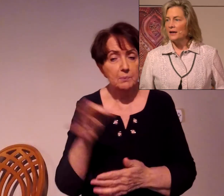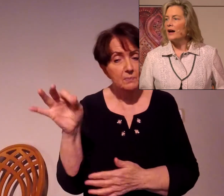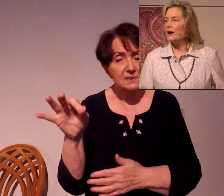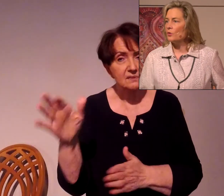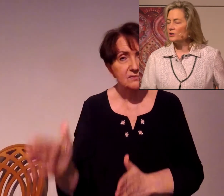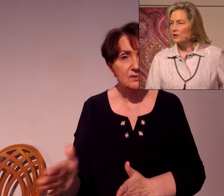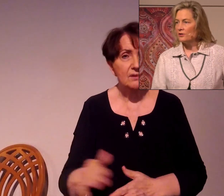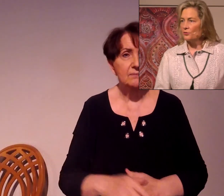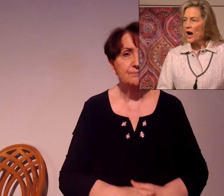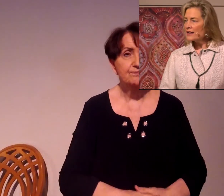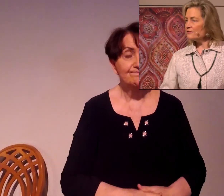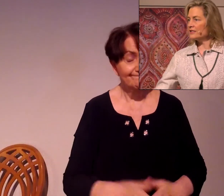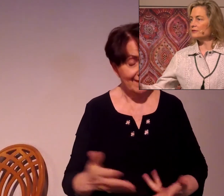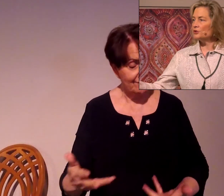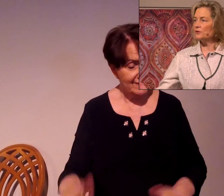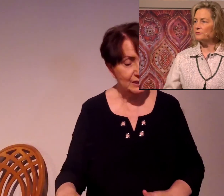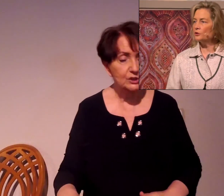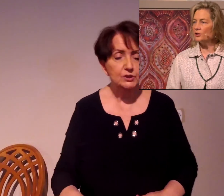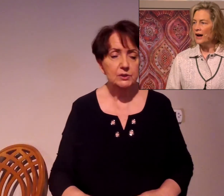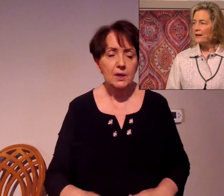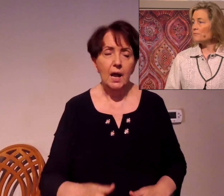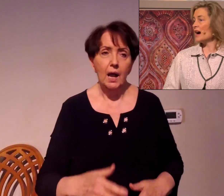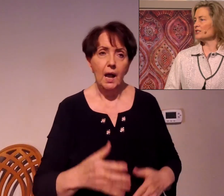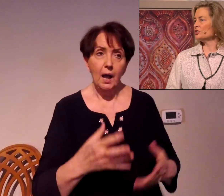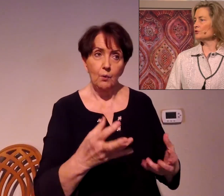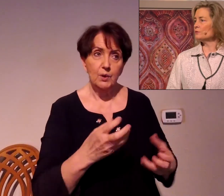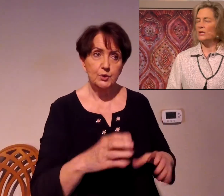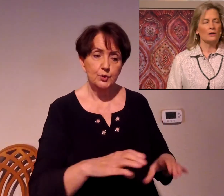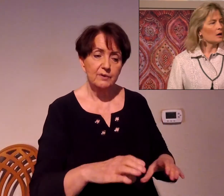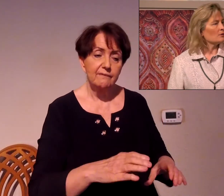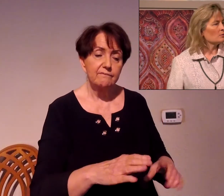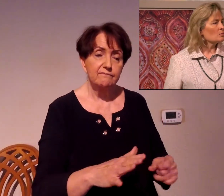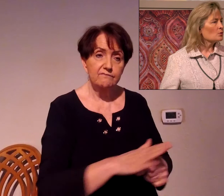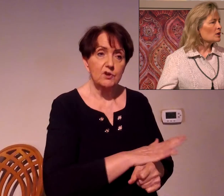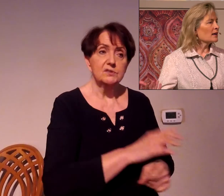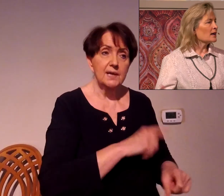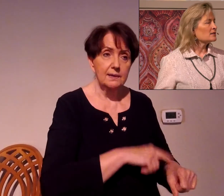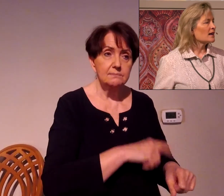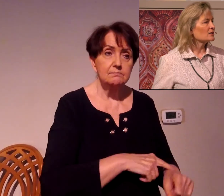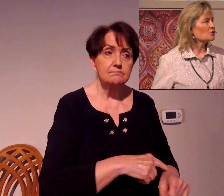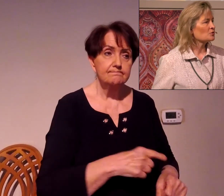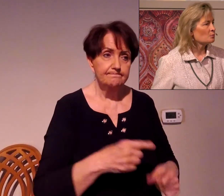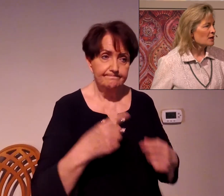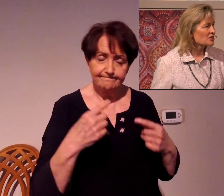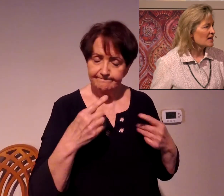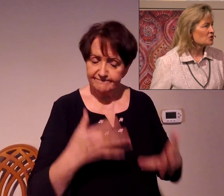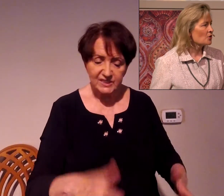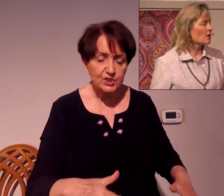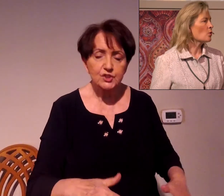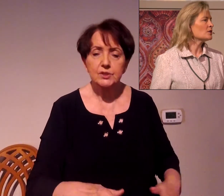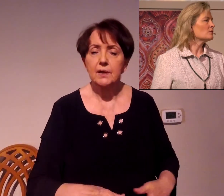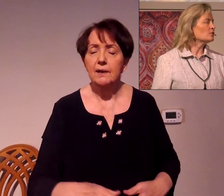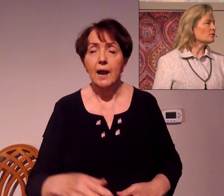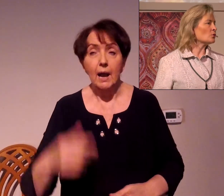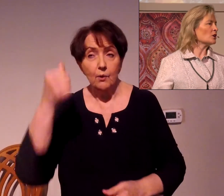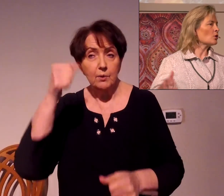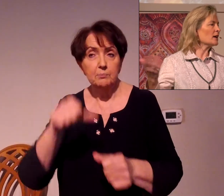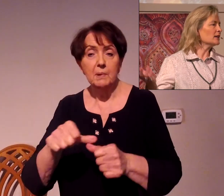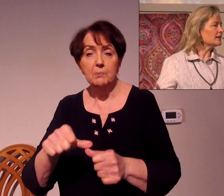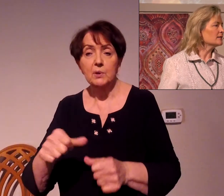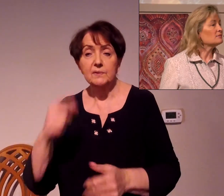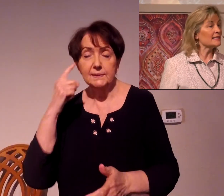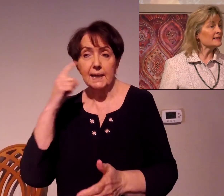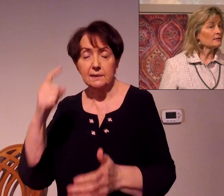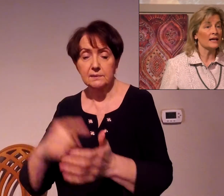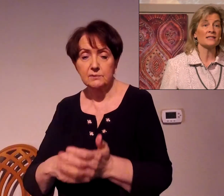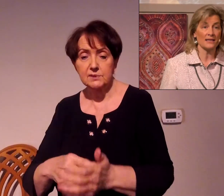did. I wanted to thrive and do it full time. I do. I remember when I got diagnosed with breast cancer, I wanted to move through it